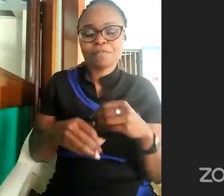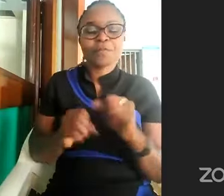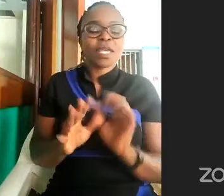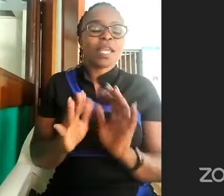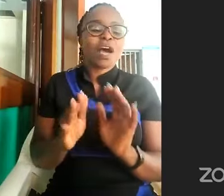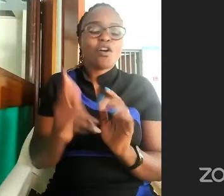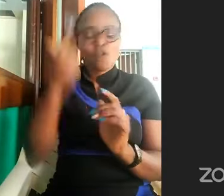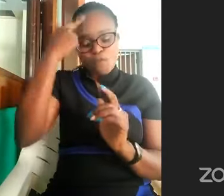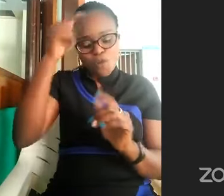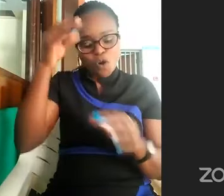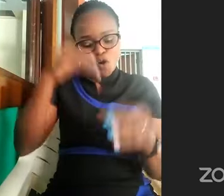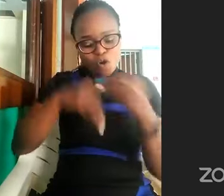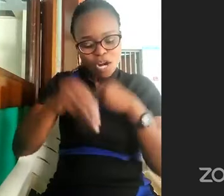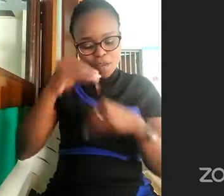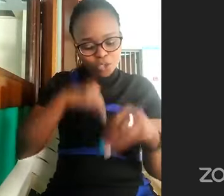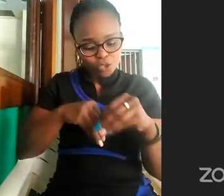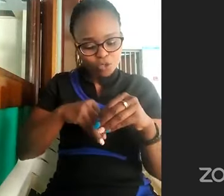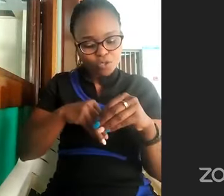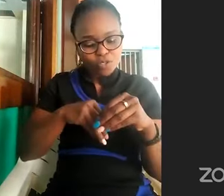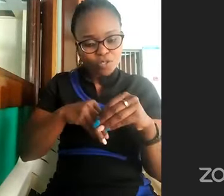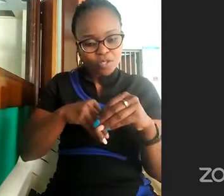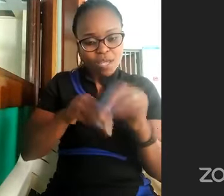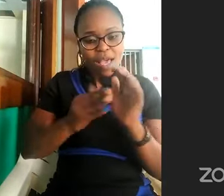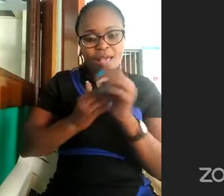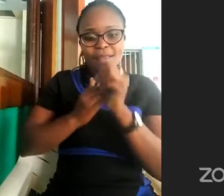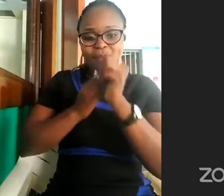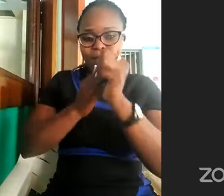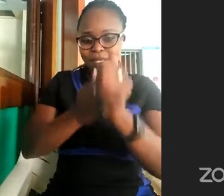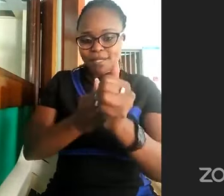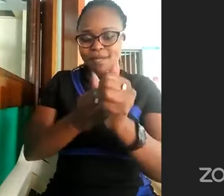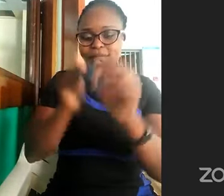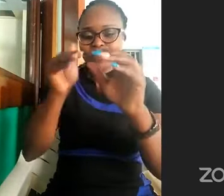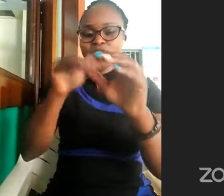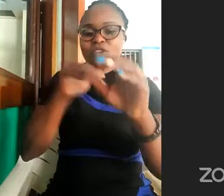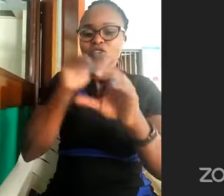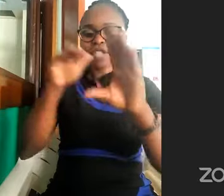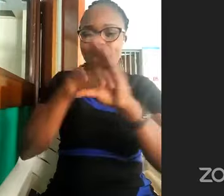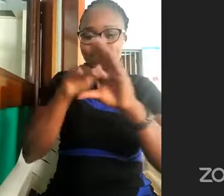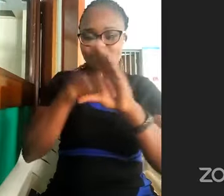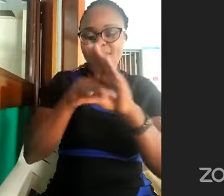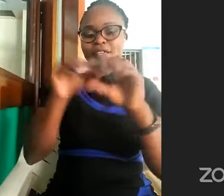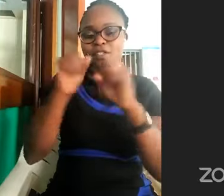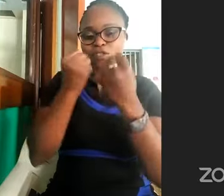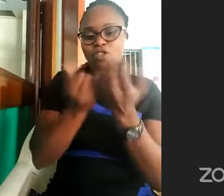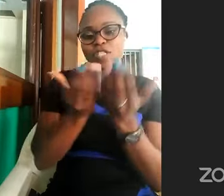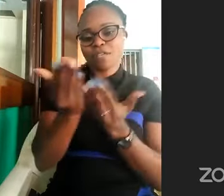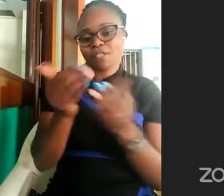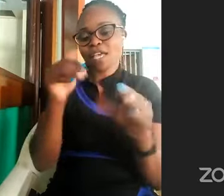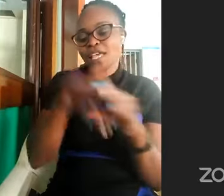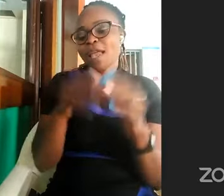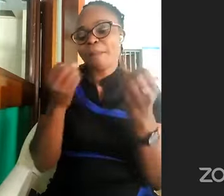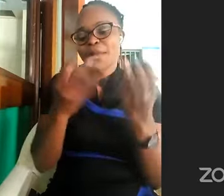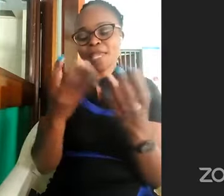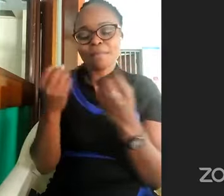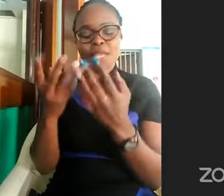of social safety for the woman with disability in many areas. That is the first point. The second point